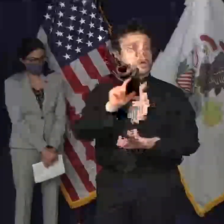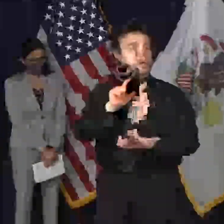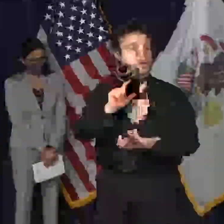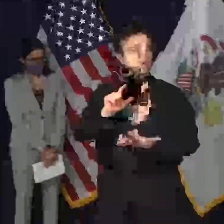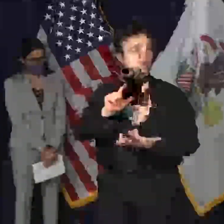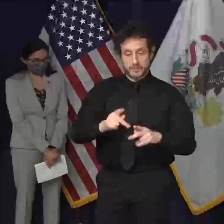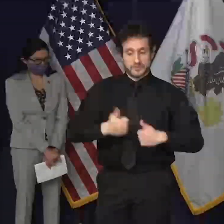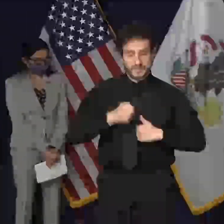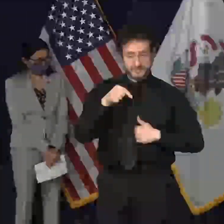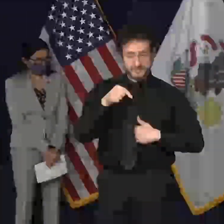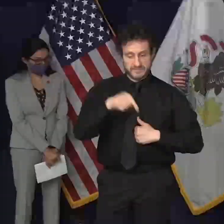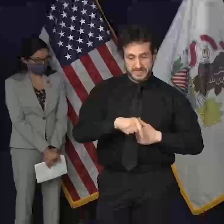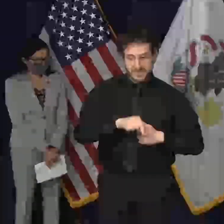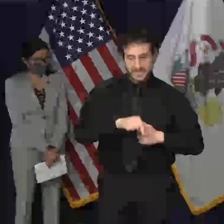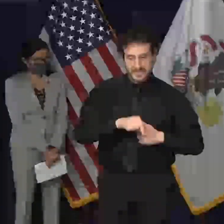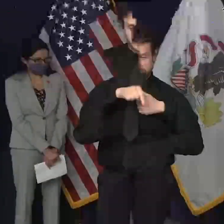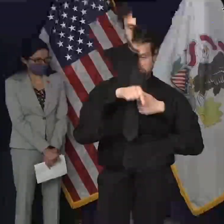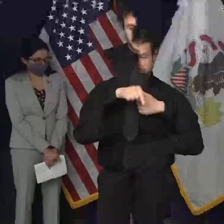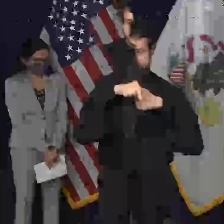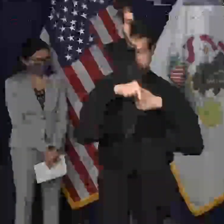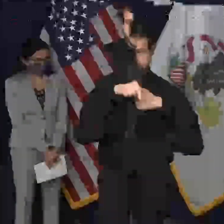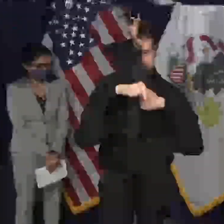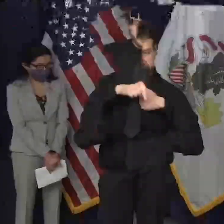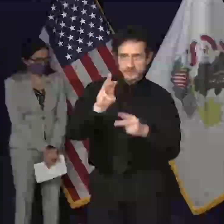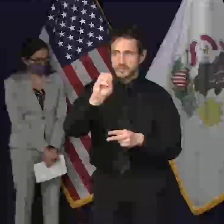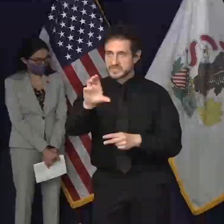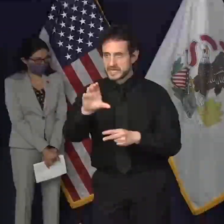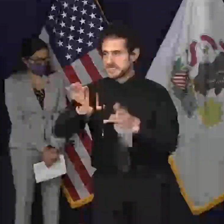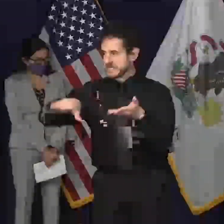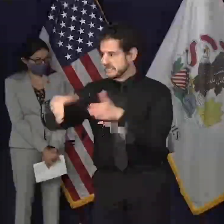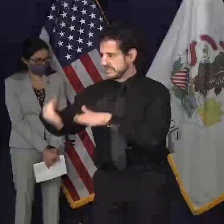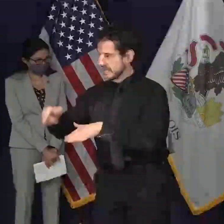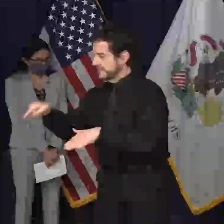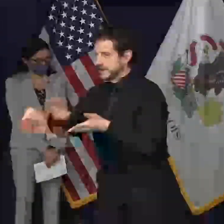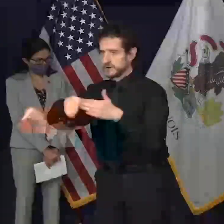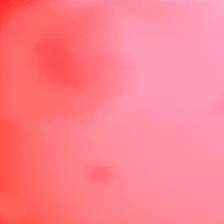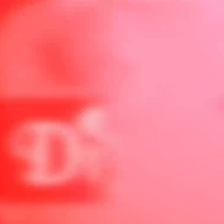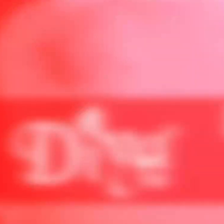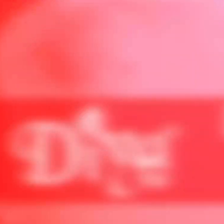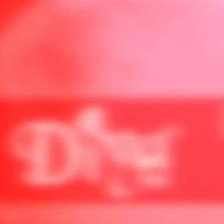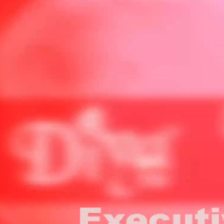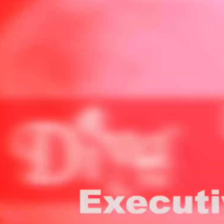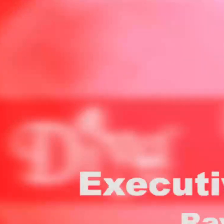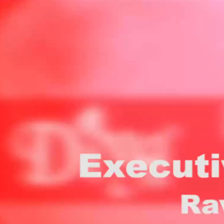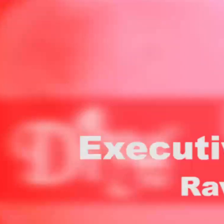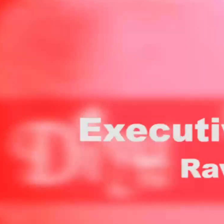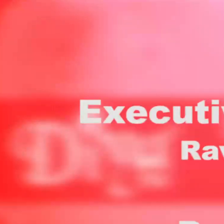COVID-19 in either Indiana or Wisconsin? Do we get notified when someone...